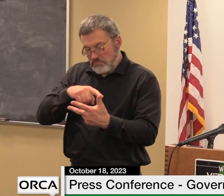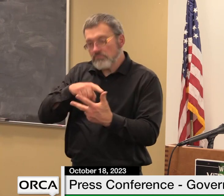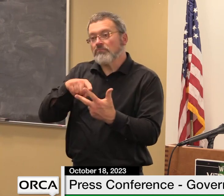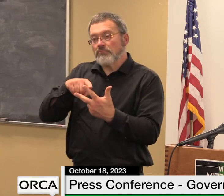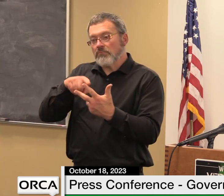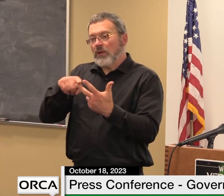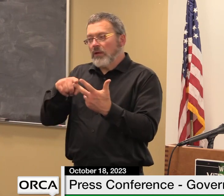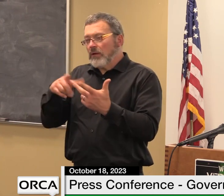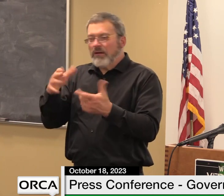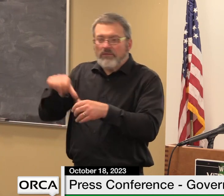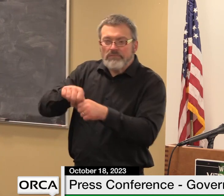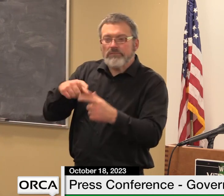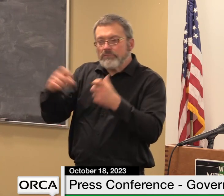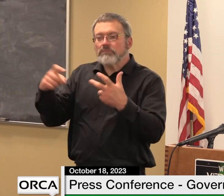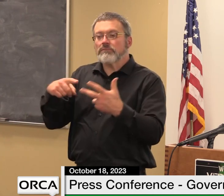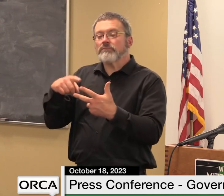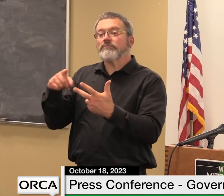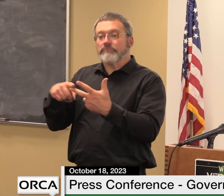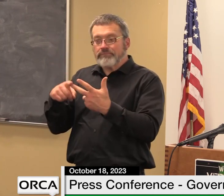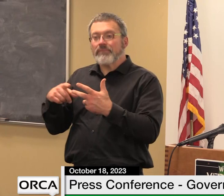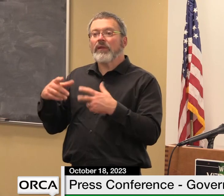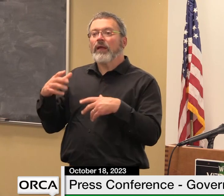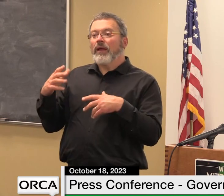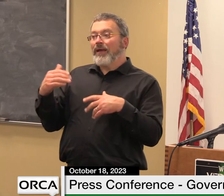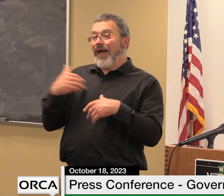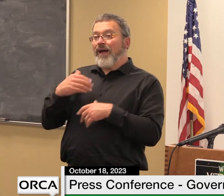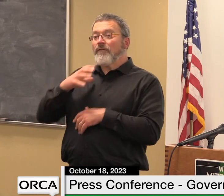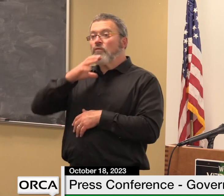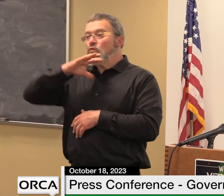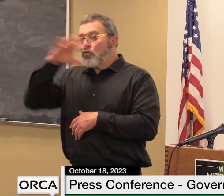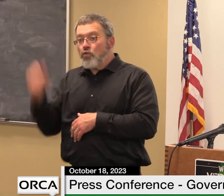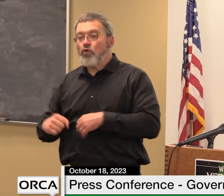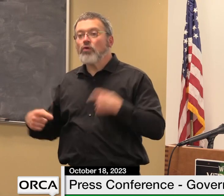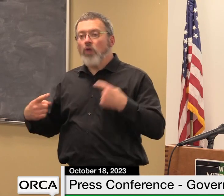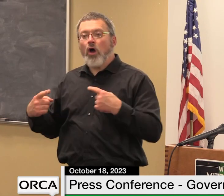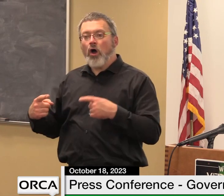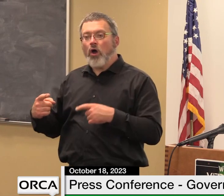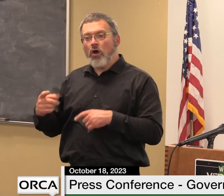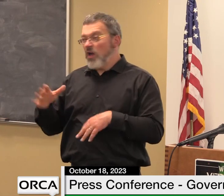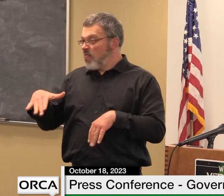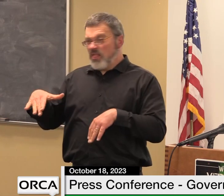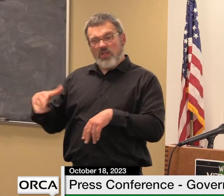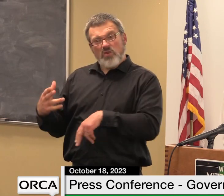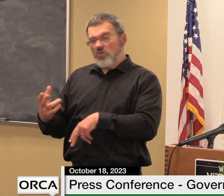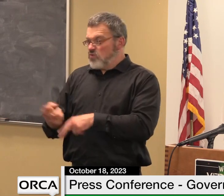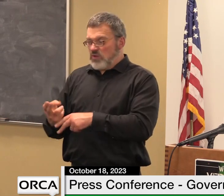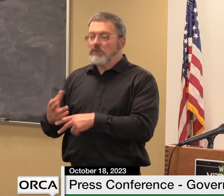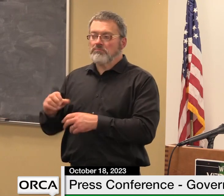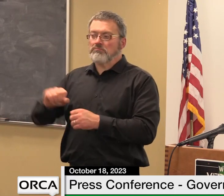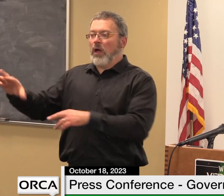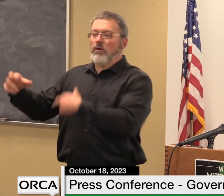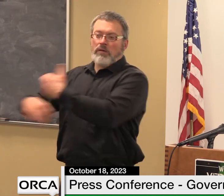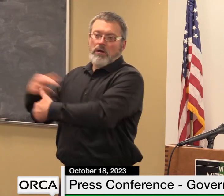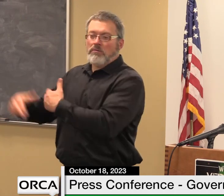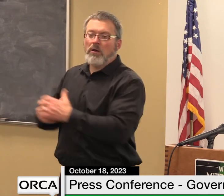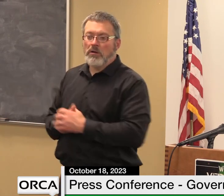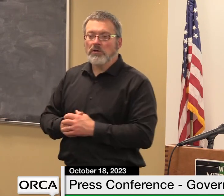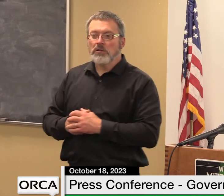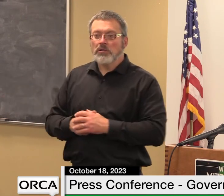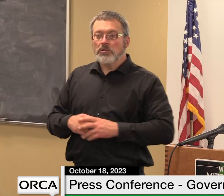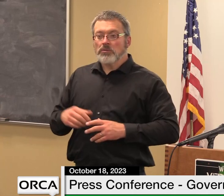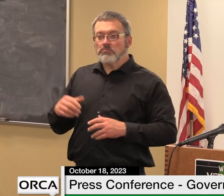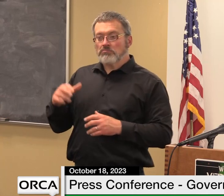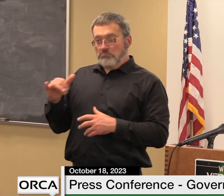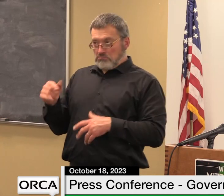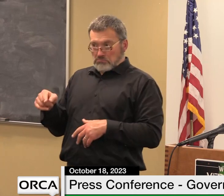by recycling old tires that can no longer be used. Vermonters can donate their good used tires